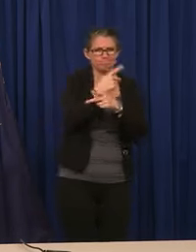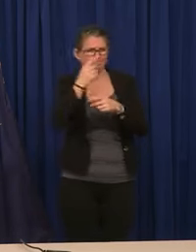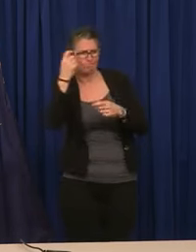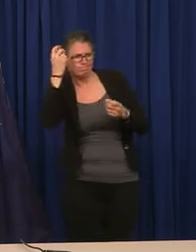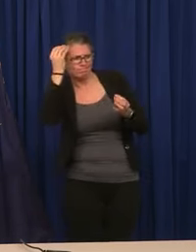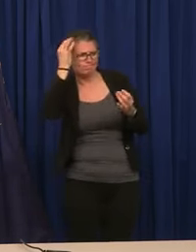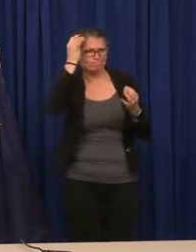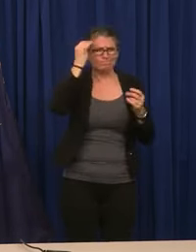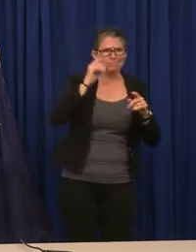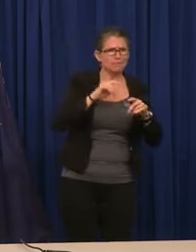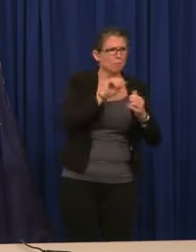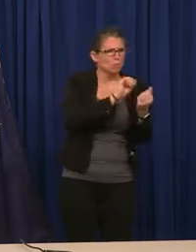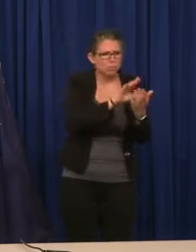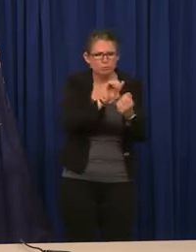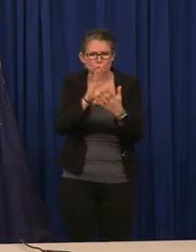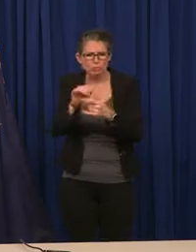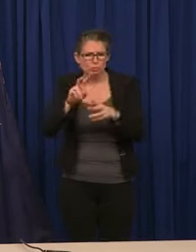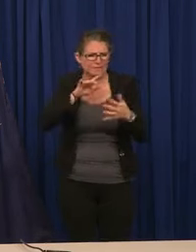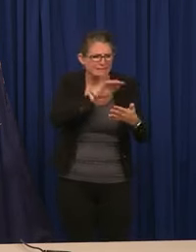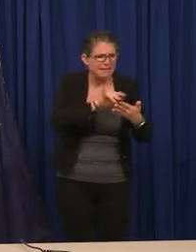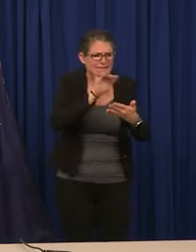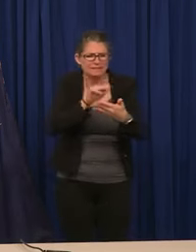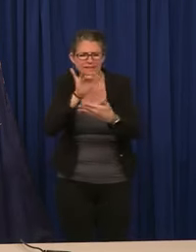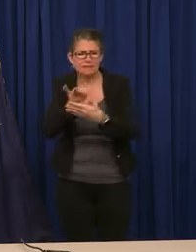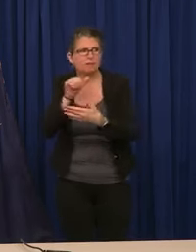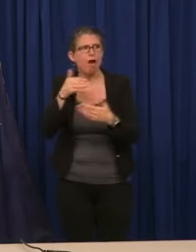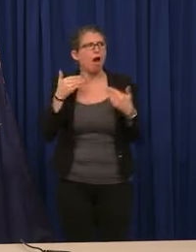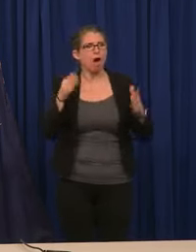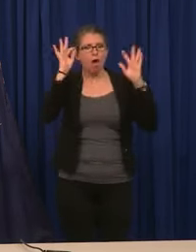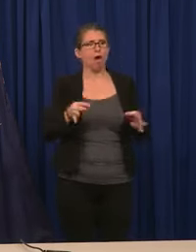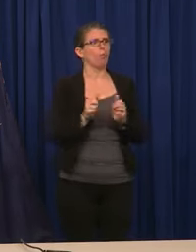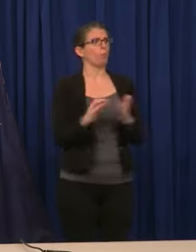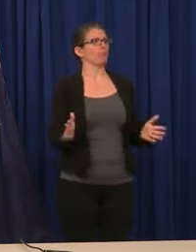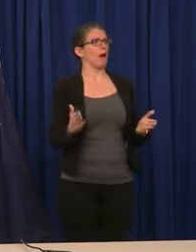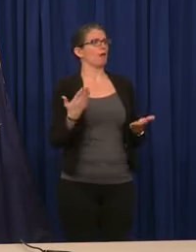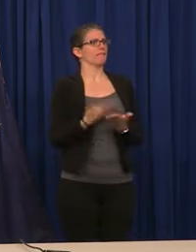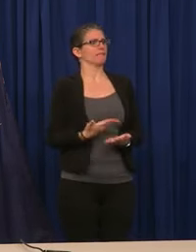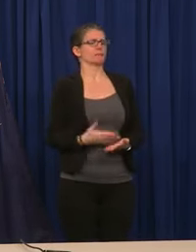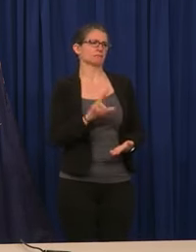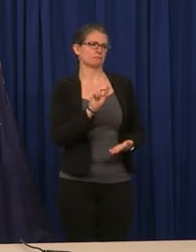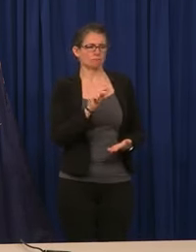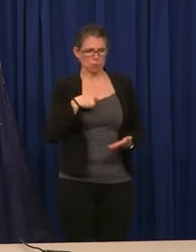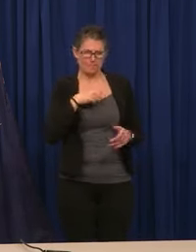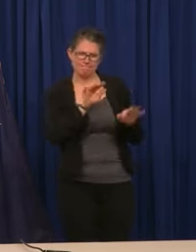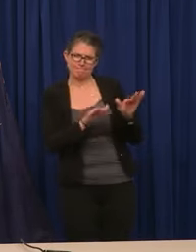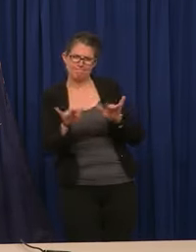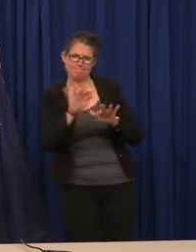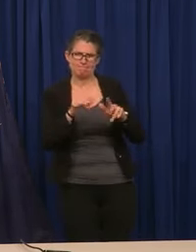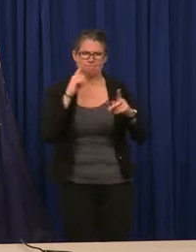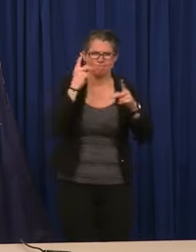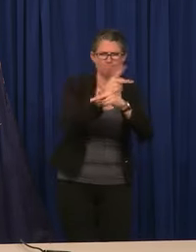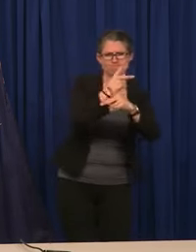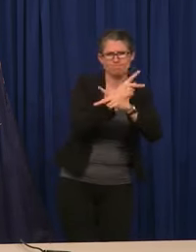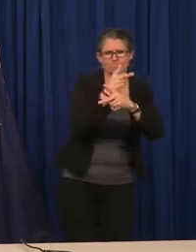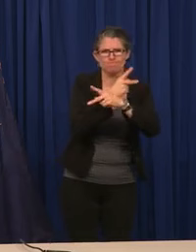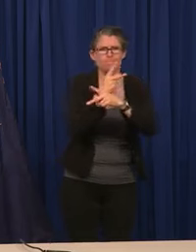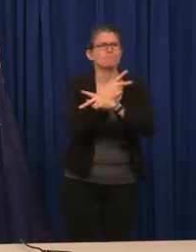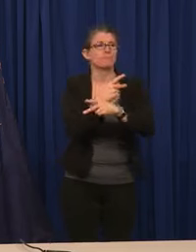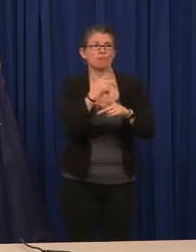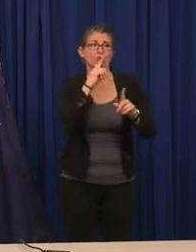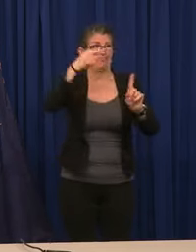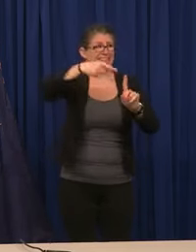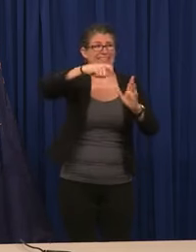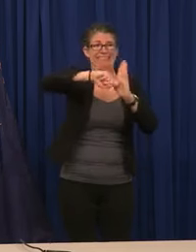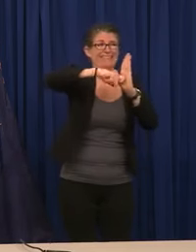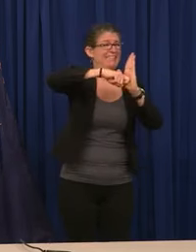been these social distancing, physical distancing measures. Again, right now, physical distancing is the best vaccine